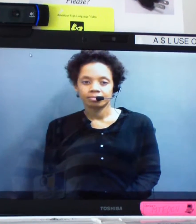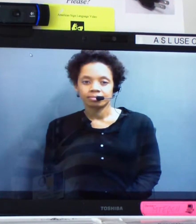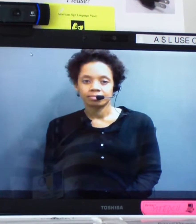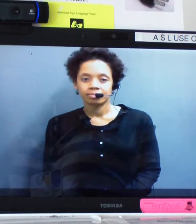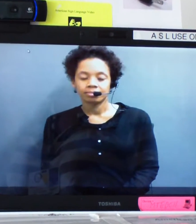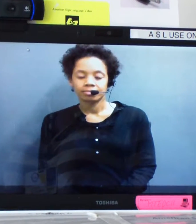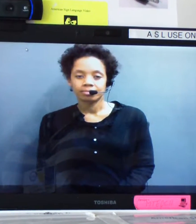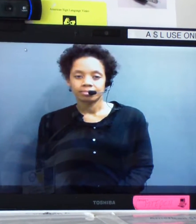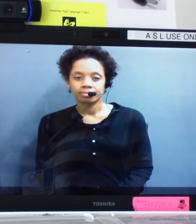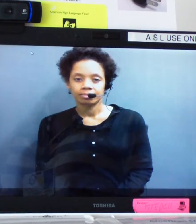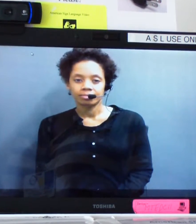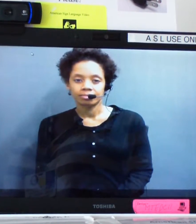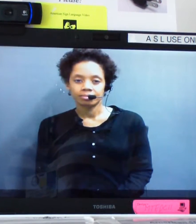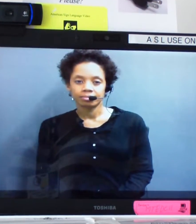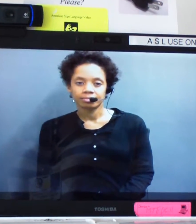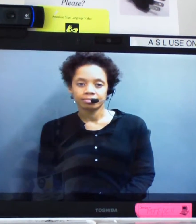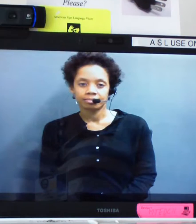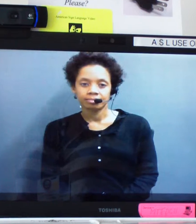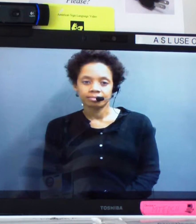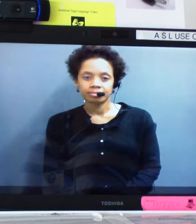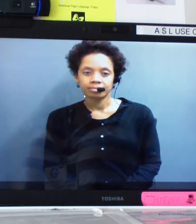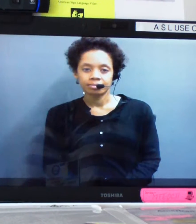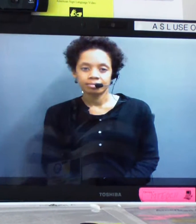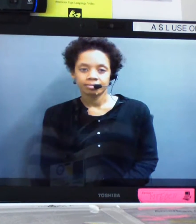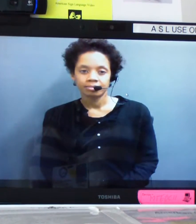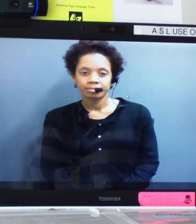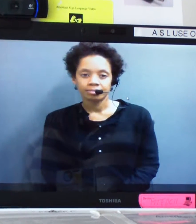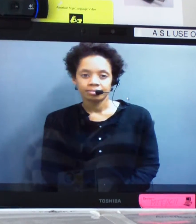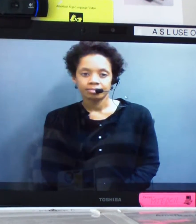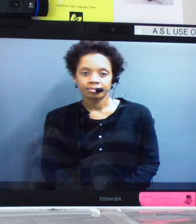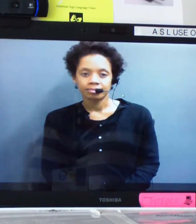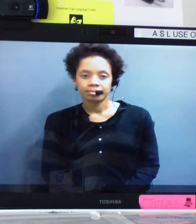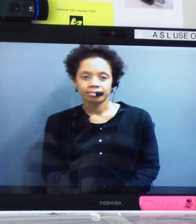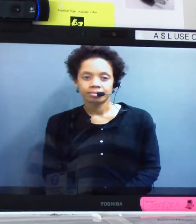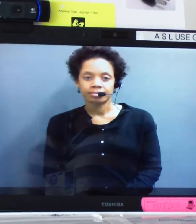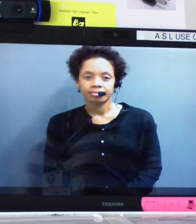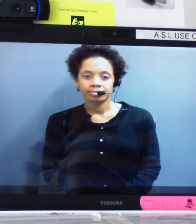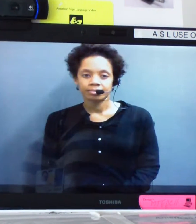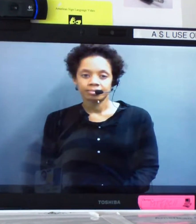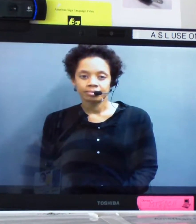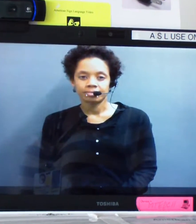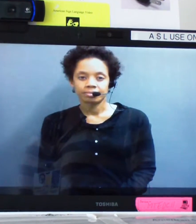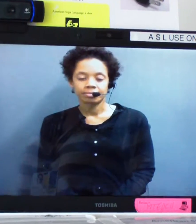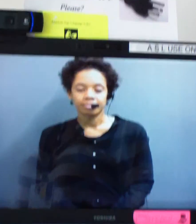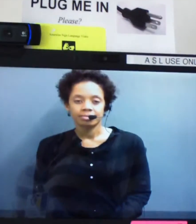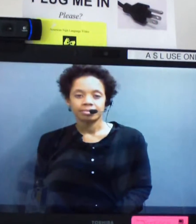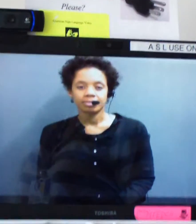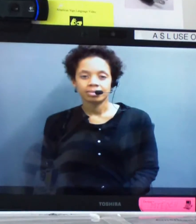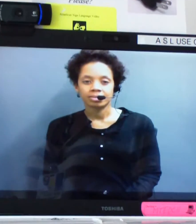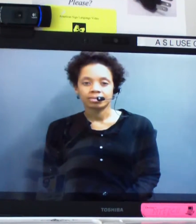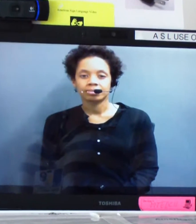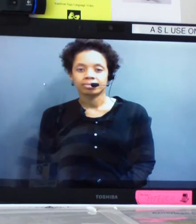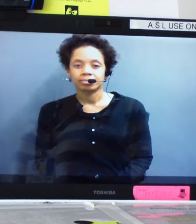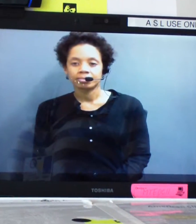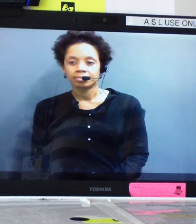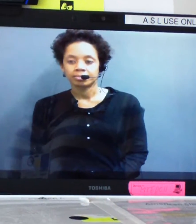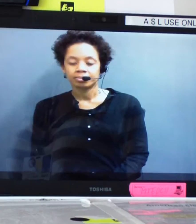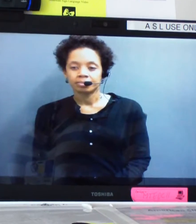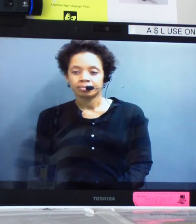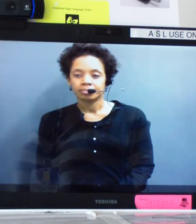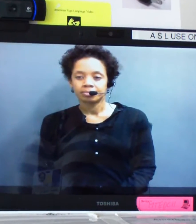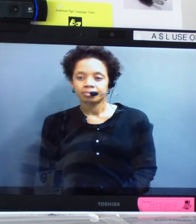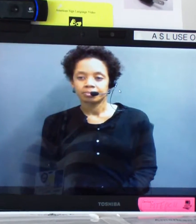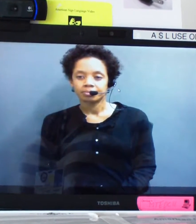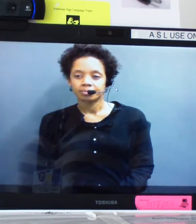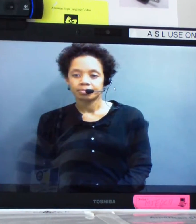for usage for our nurses training, so bear with me while I just explain how this works. So as you see, an interpreter's come on the